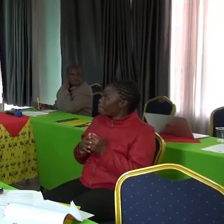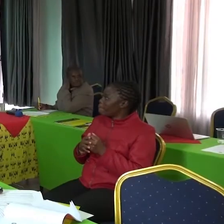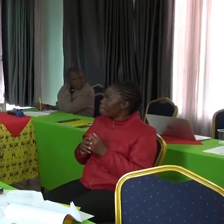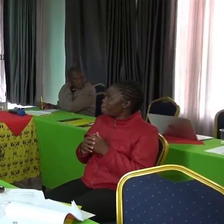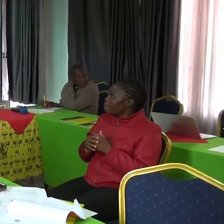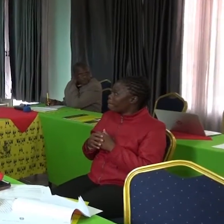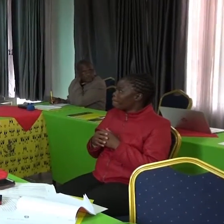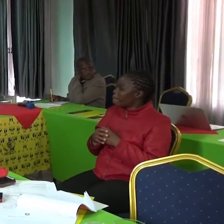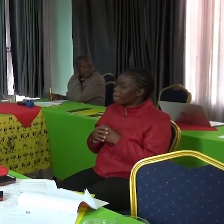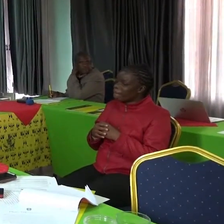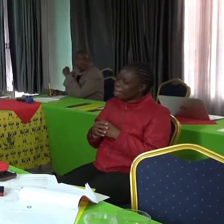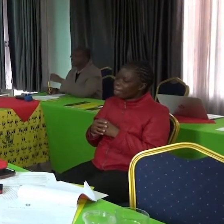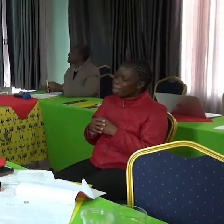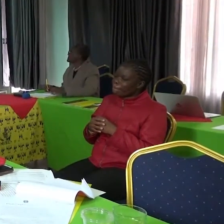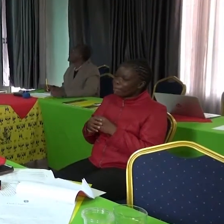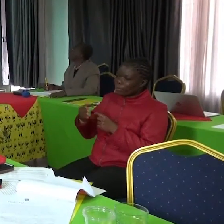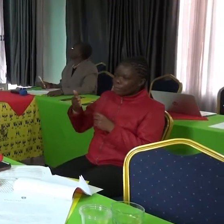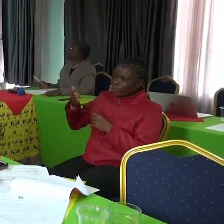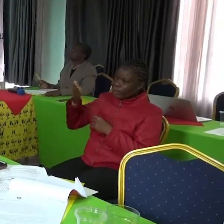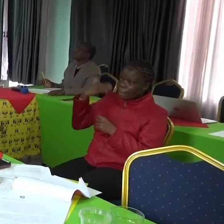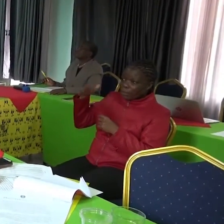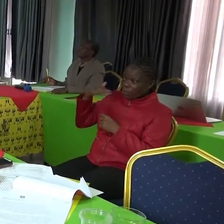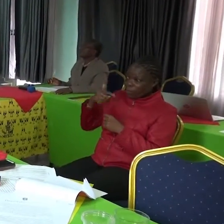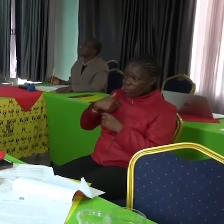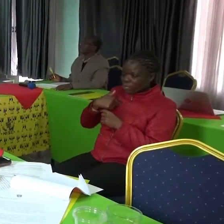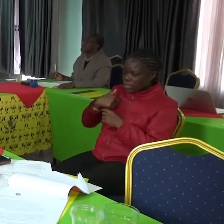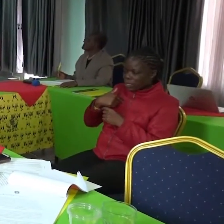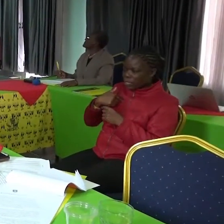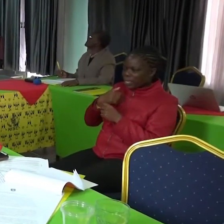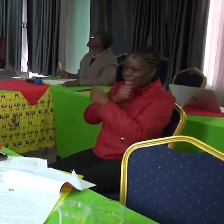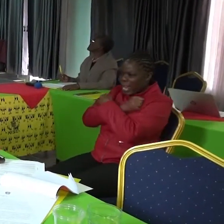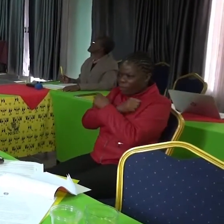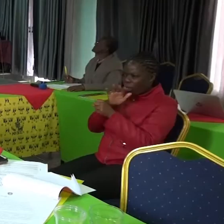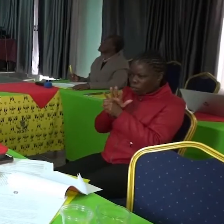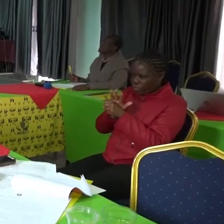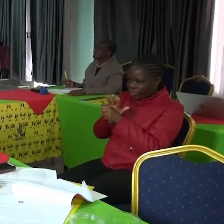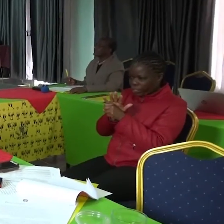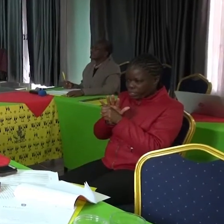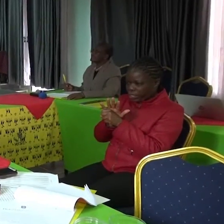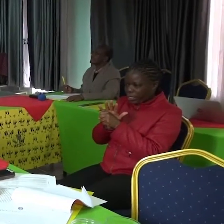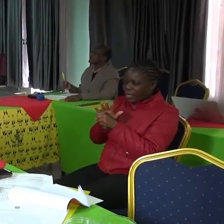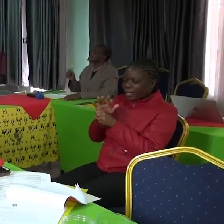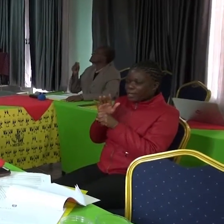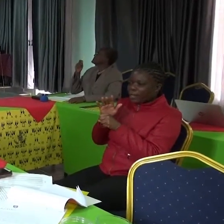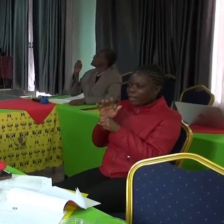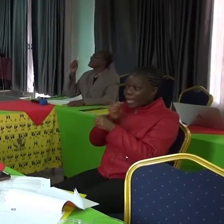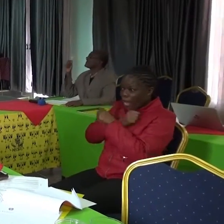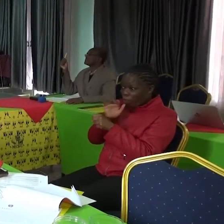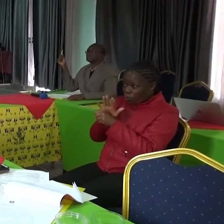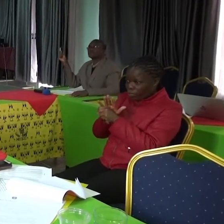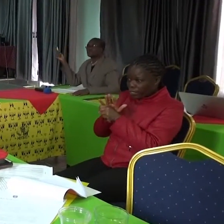loved Mombasa because when we could develop curriculum, it's 2 weeks. As long as I don't have a baby, I have no problem. But I'm not saying if you have a baby, you don't go.